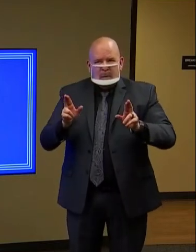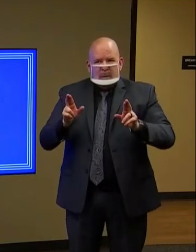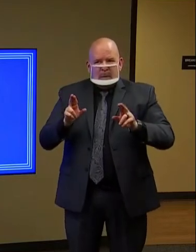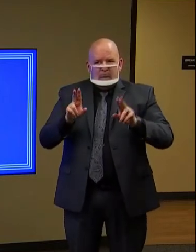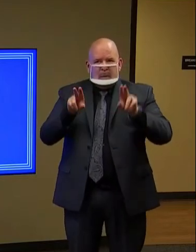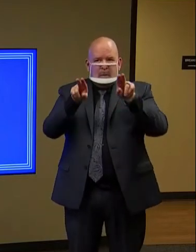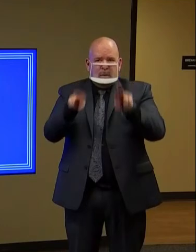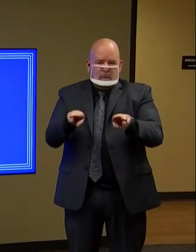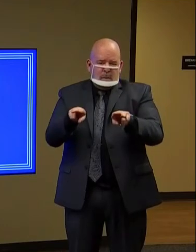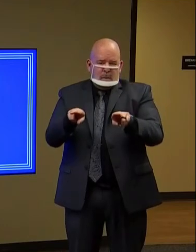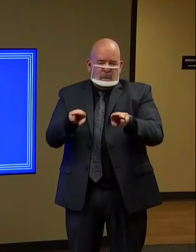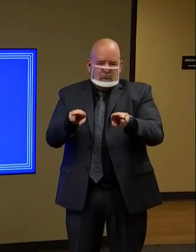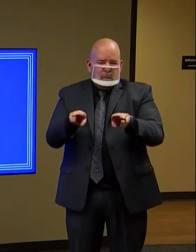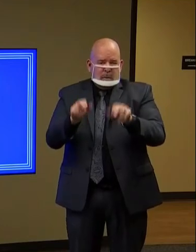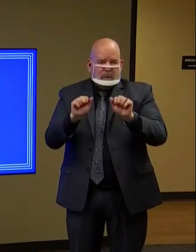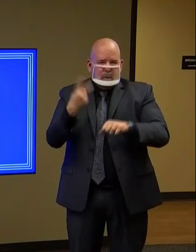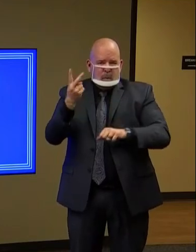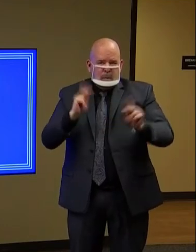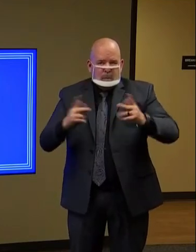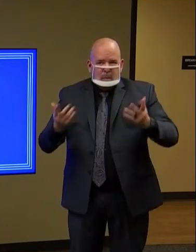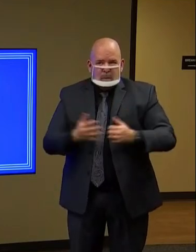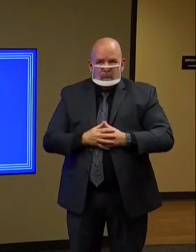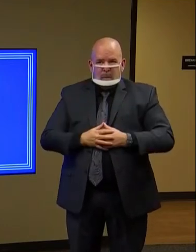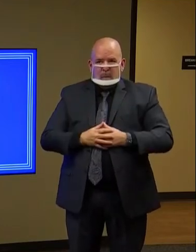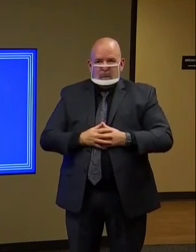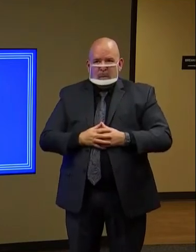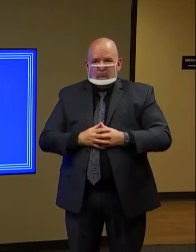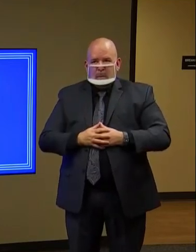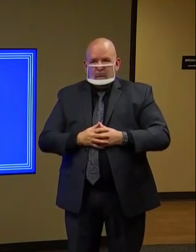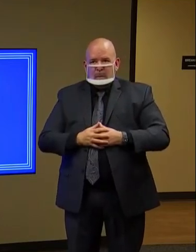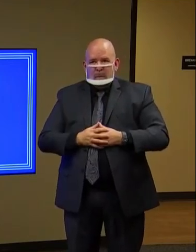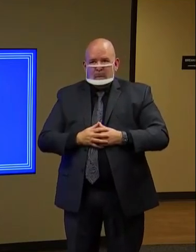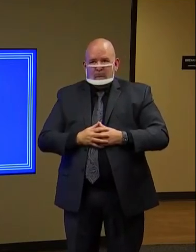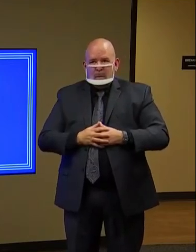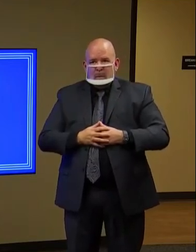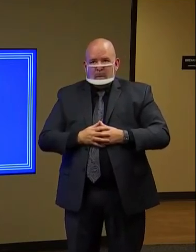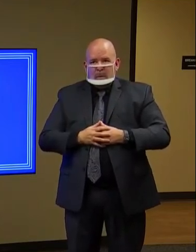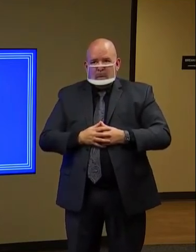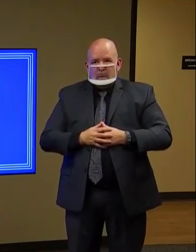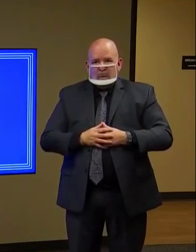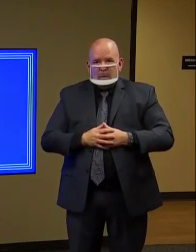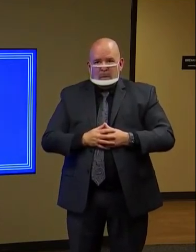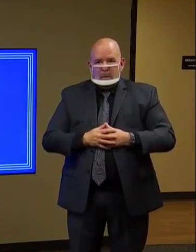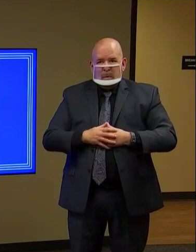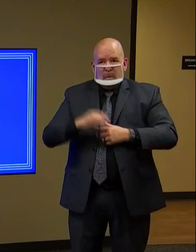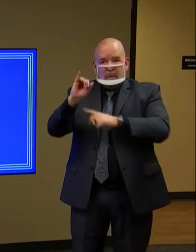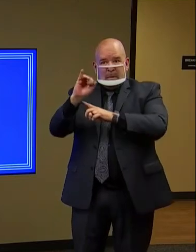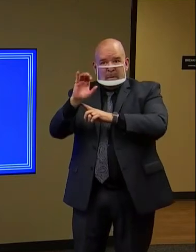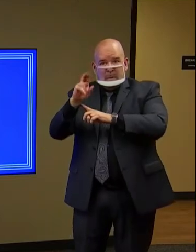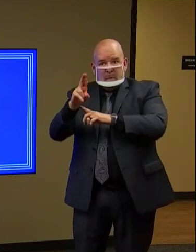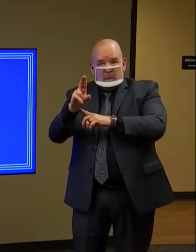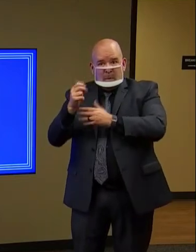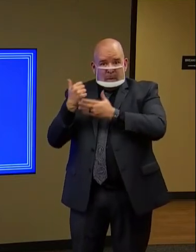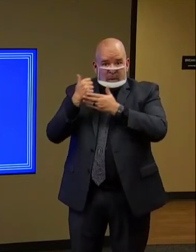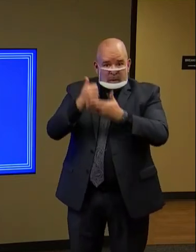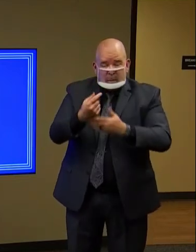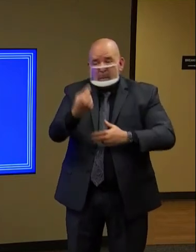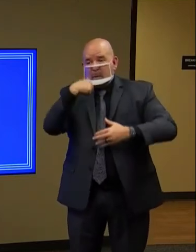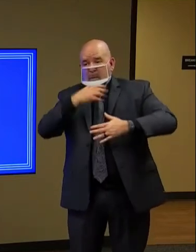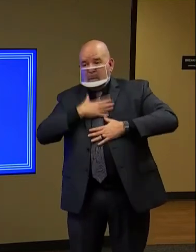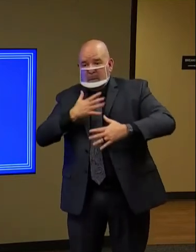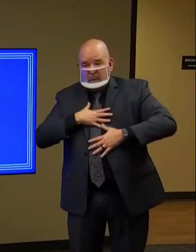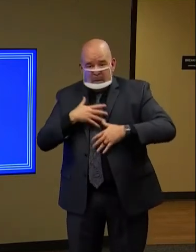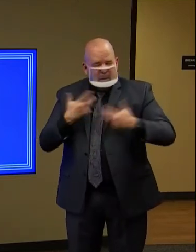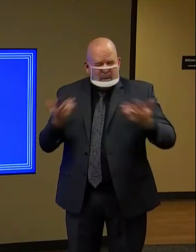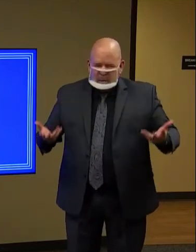that doesn't help you as much on ICU vent capacity. On ICU